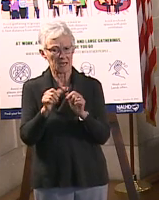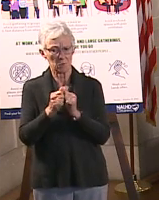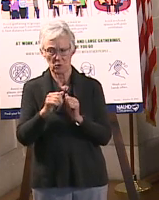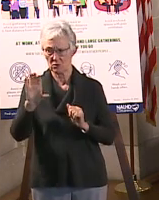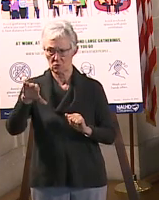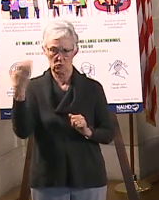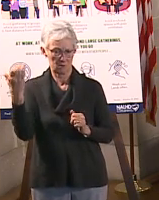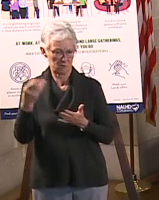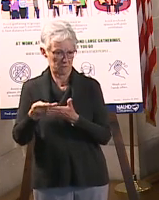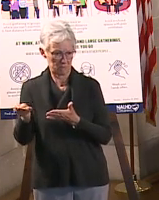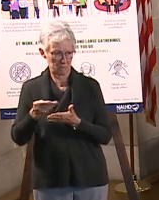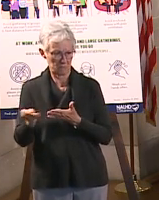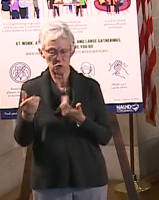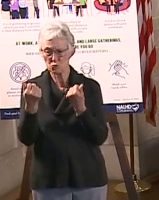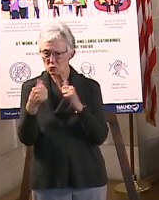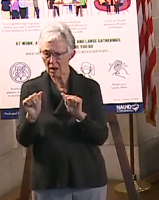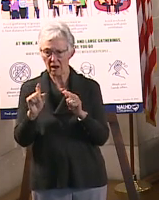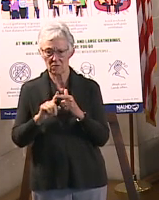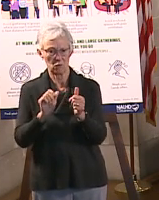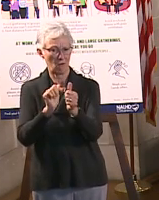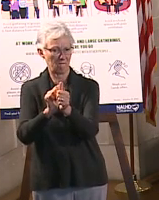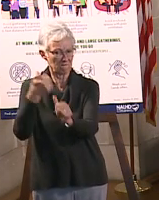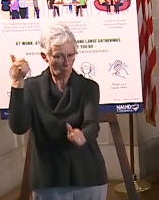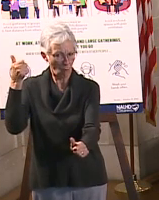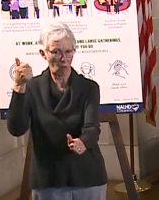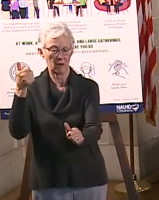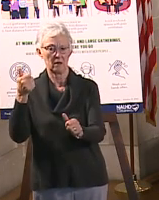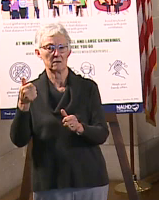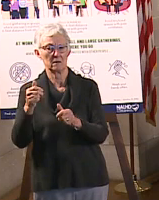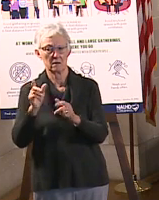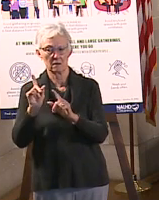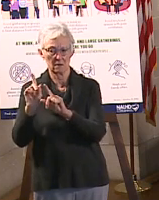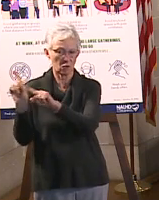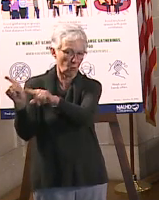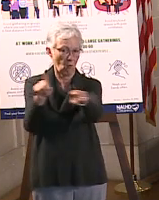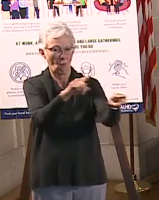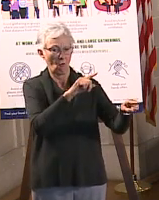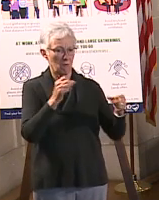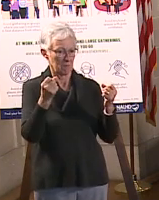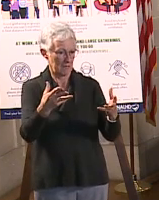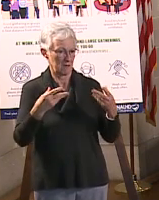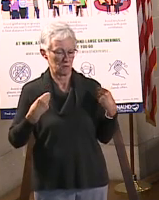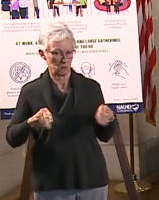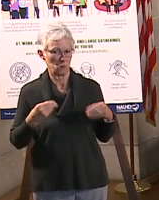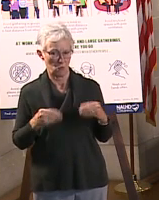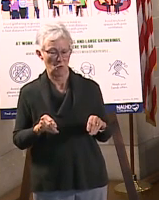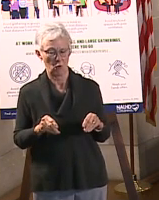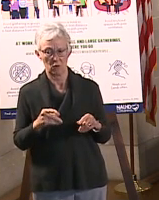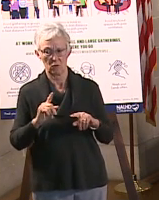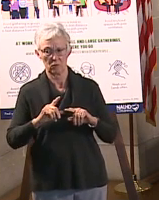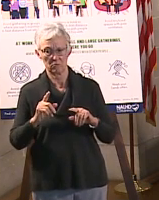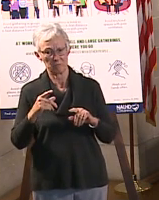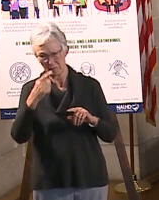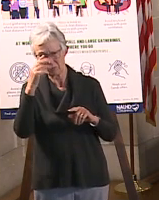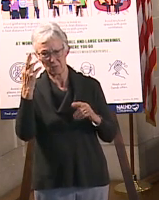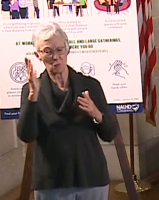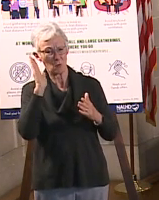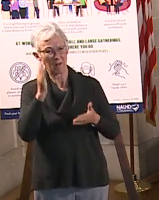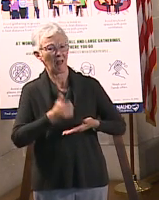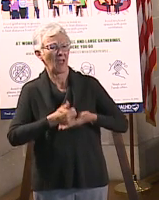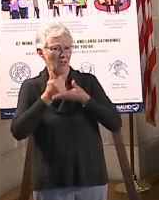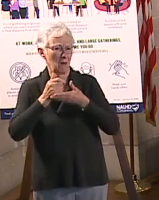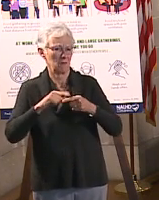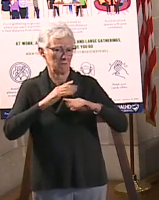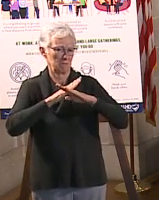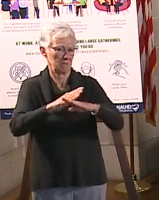your trips. Obviously, we want you to get your Christmas shopping done, but try to, again, we want to make sure we got as few chances for the virus to spread as possible.